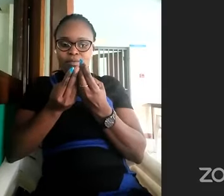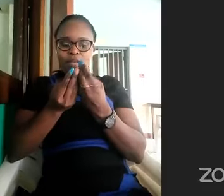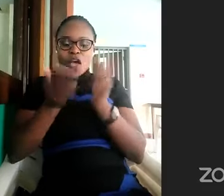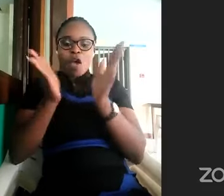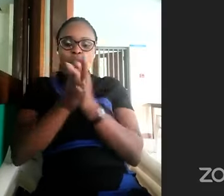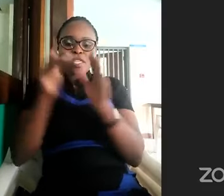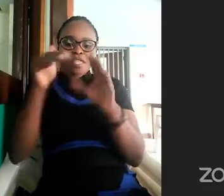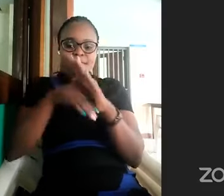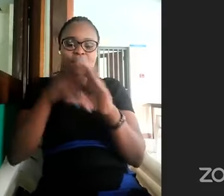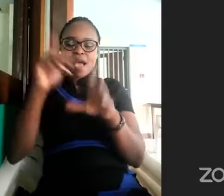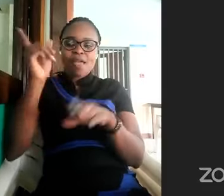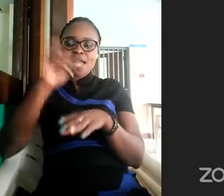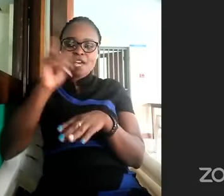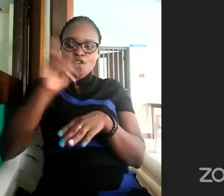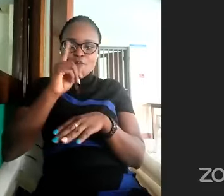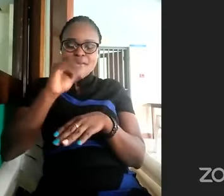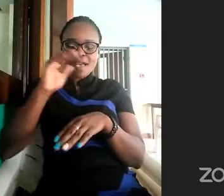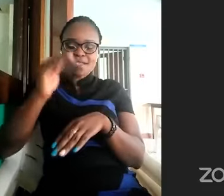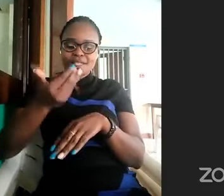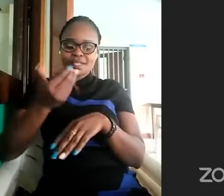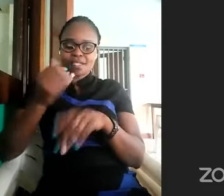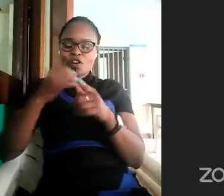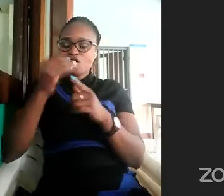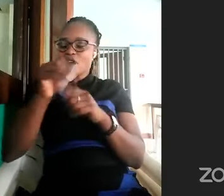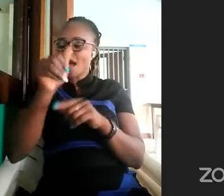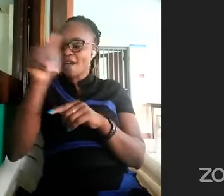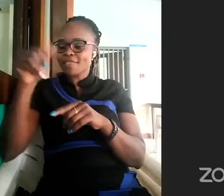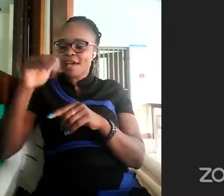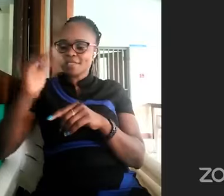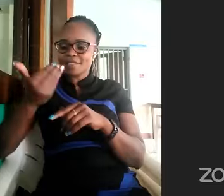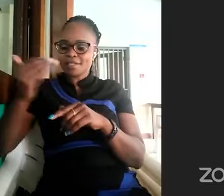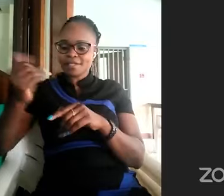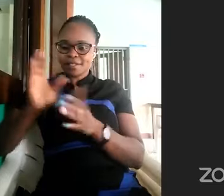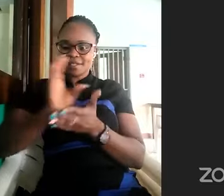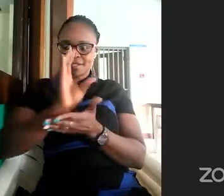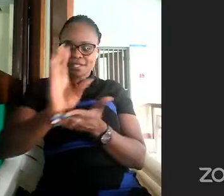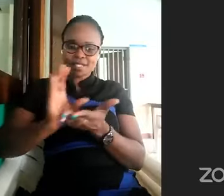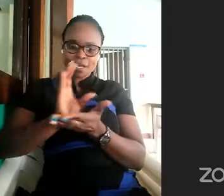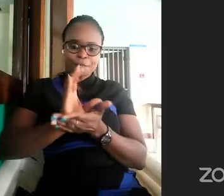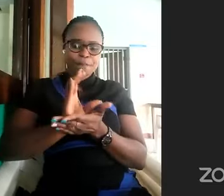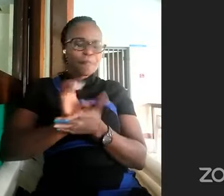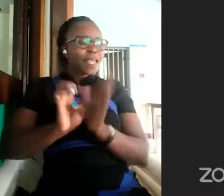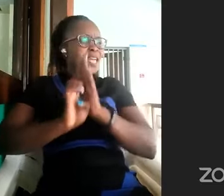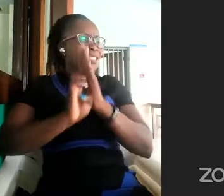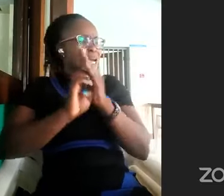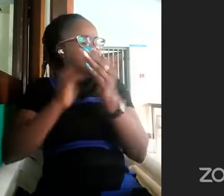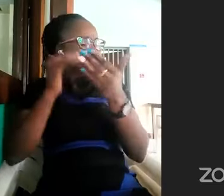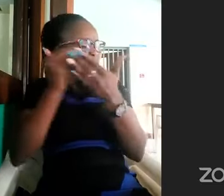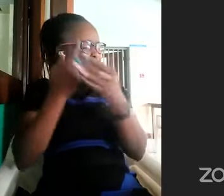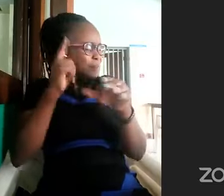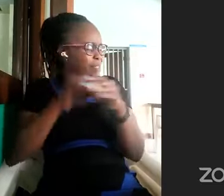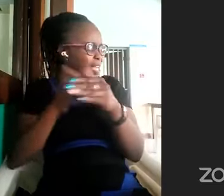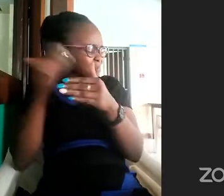you saw what happened sometimes back that was going around in social media, women with disabilities ambao walikuwa wanadhulumiwa. And I would